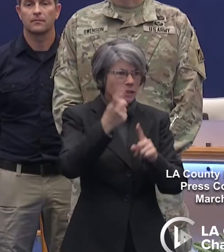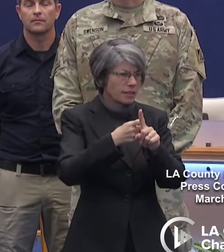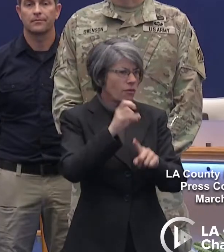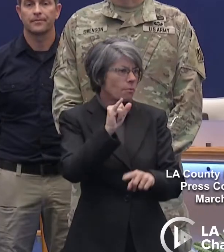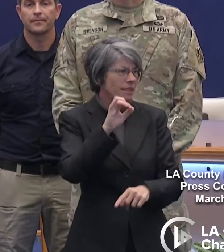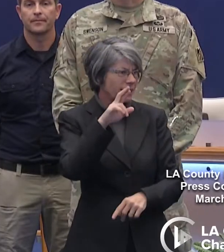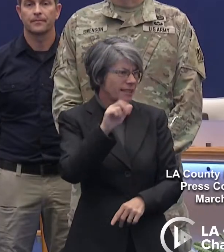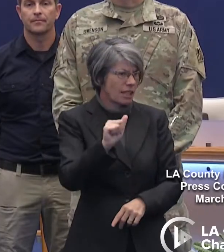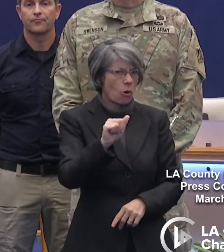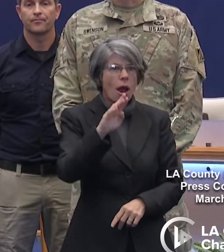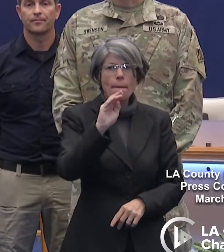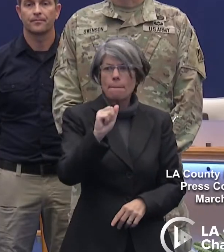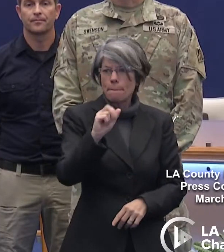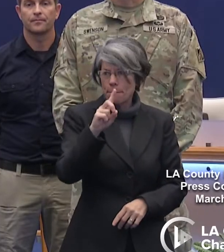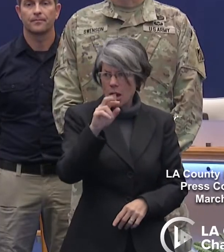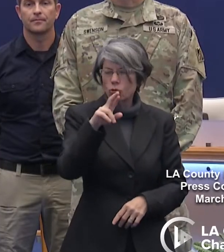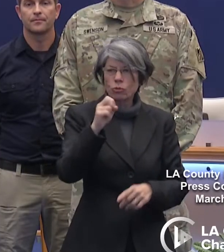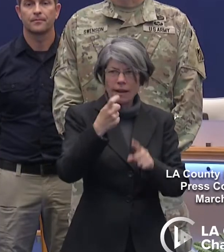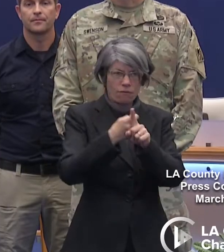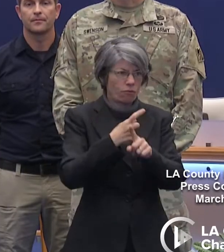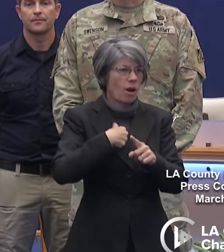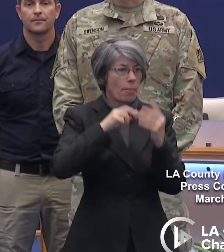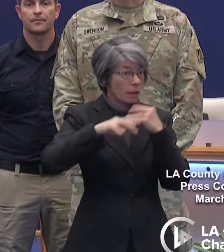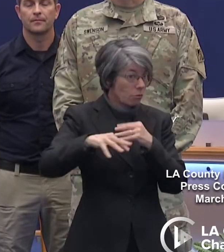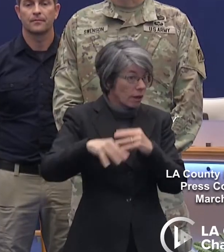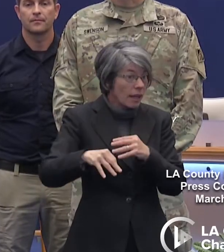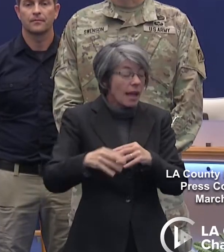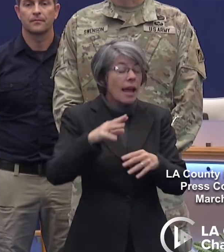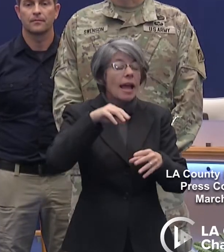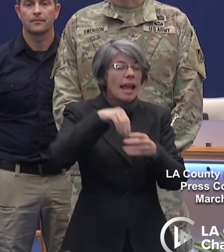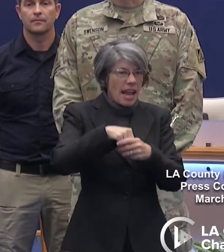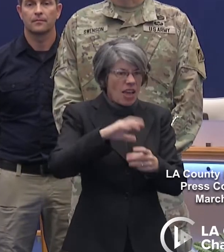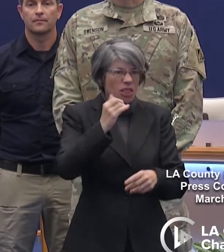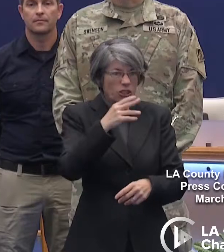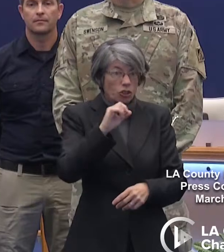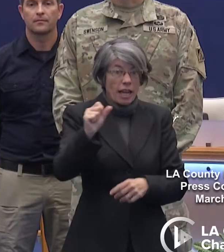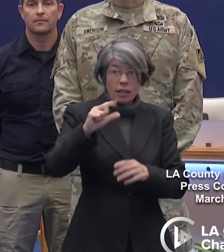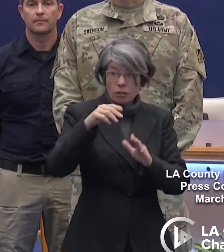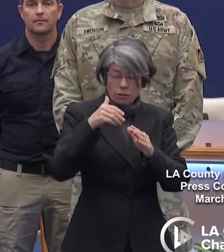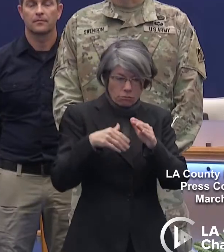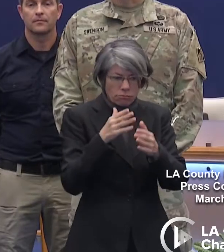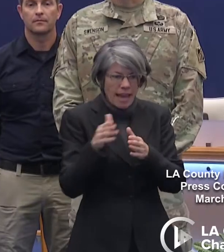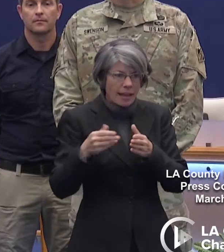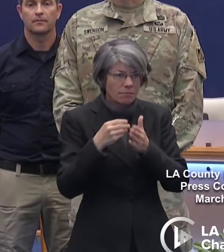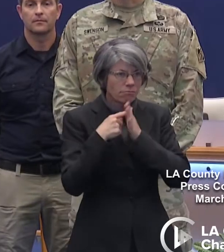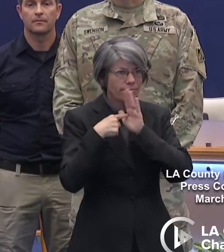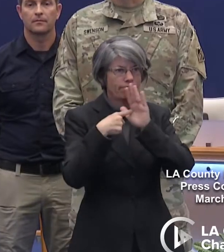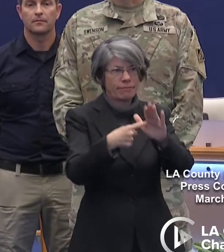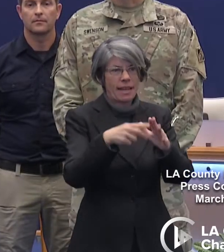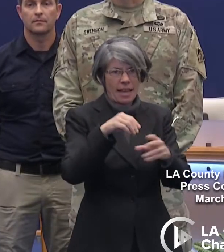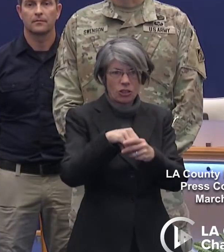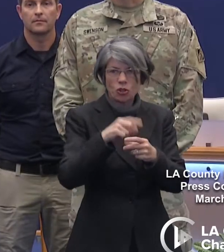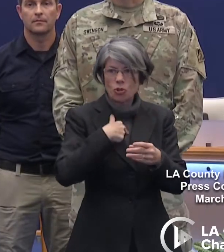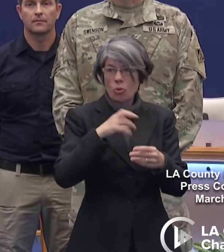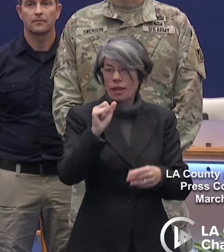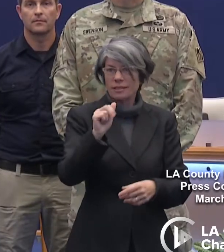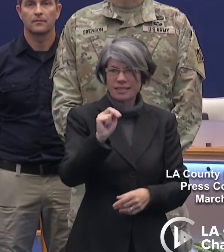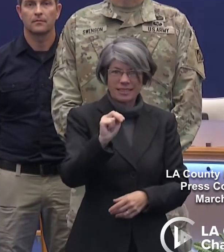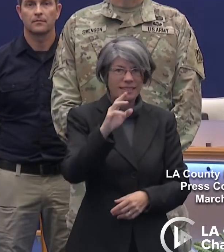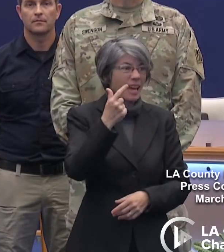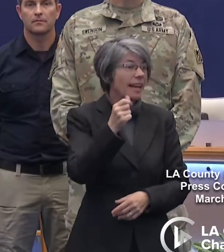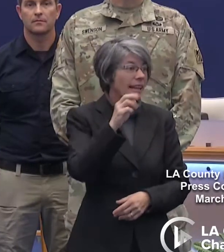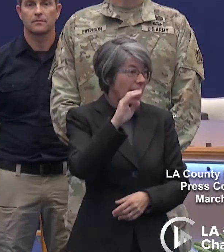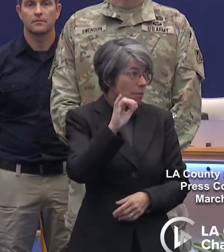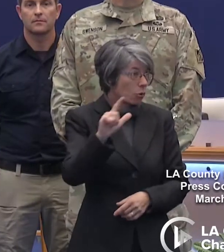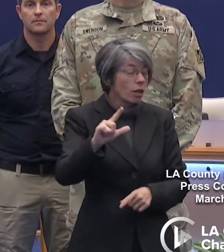Dam that come over what we call our spillway, end up in the channels down below, and convey those flows into the San Gabriel complex. But we